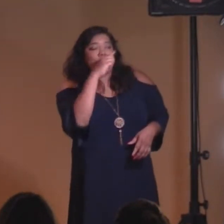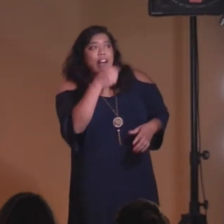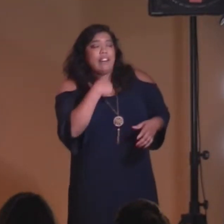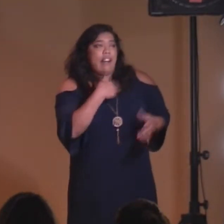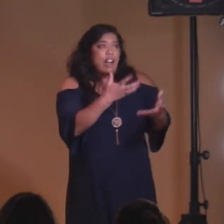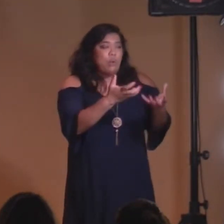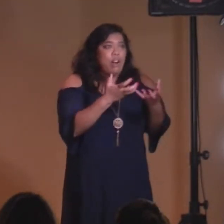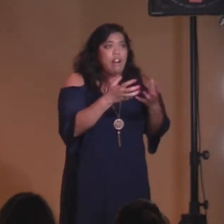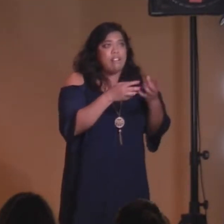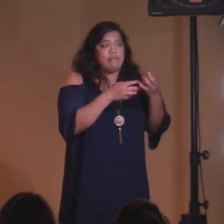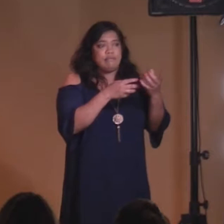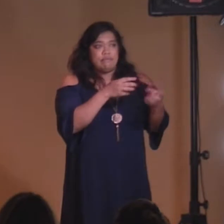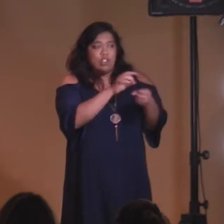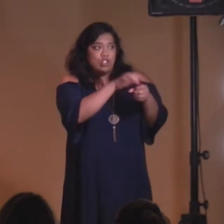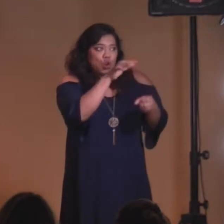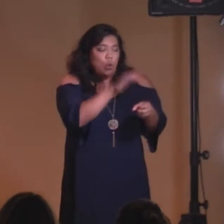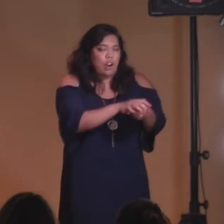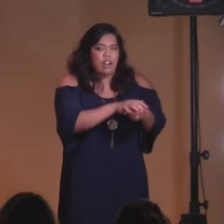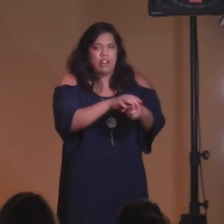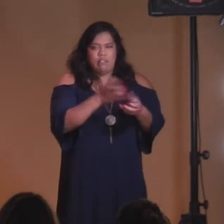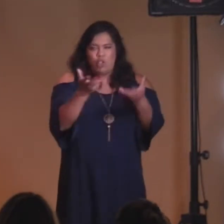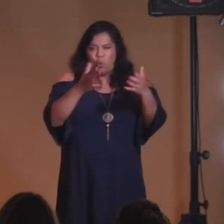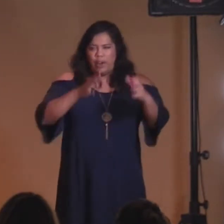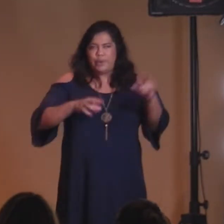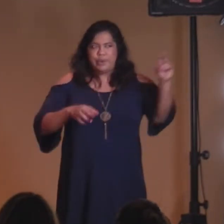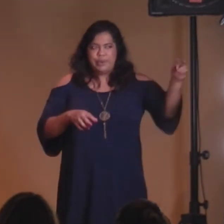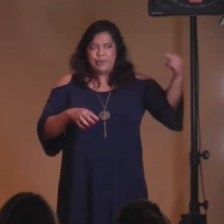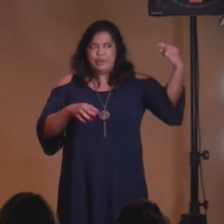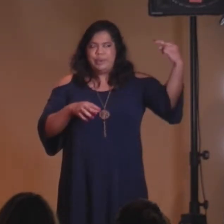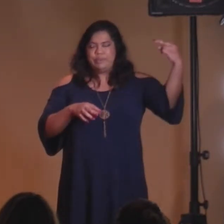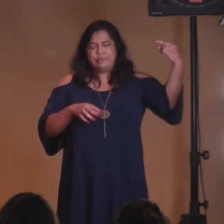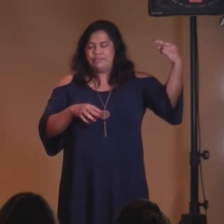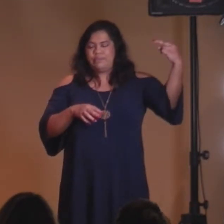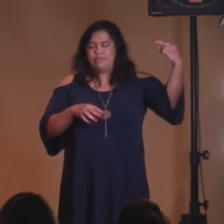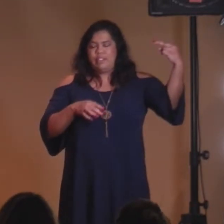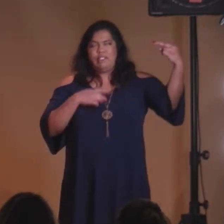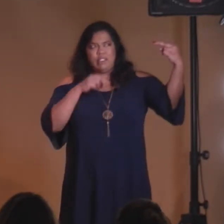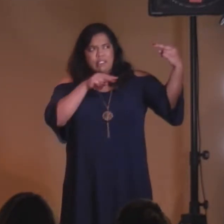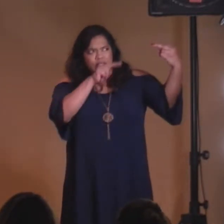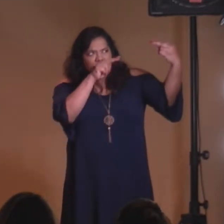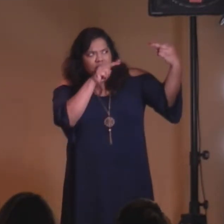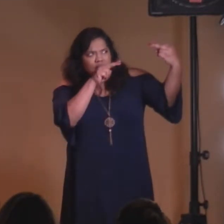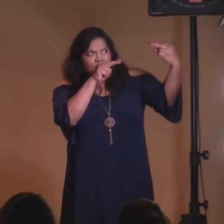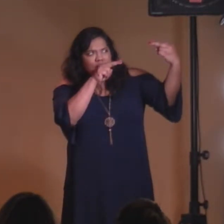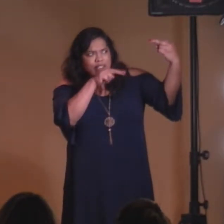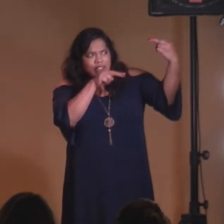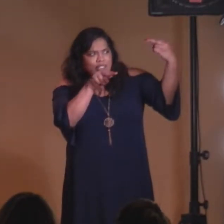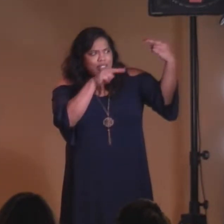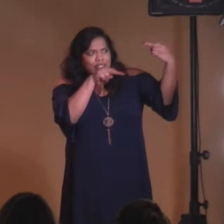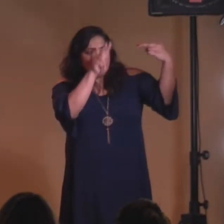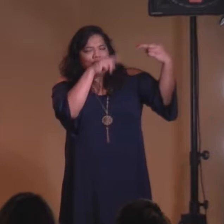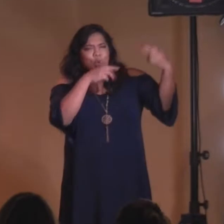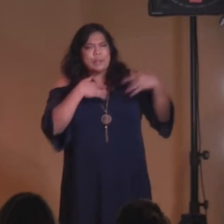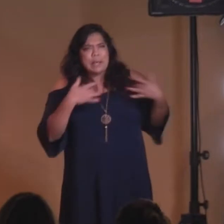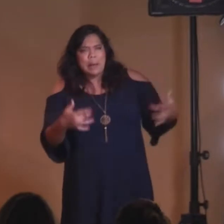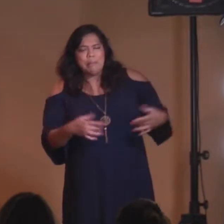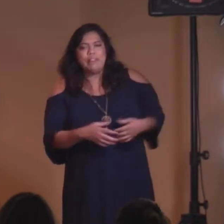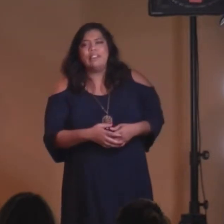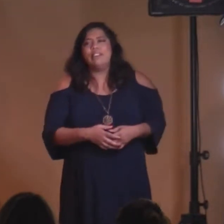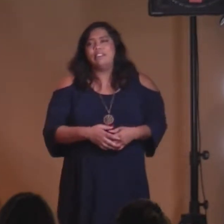me. Rejection. Like, there are a lot of these things that we completely can interpret and